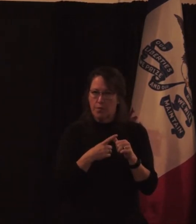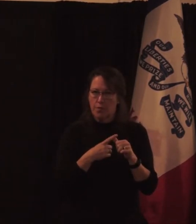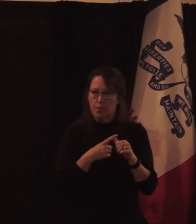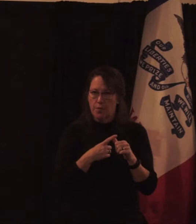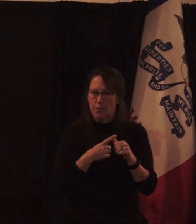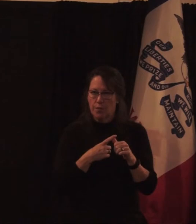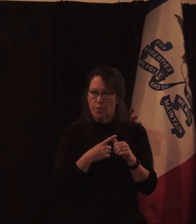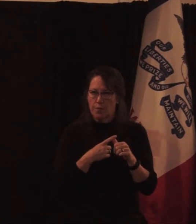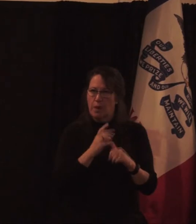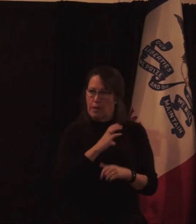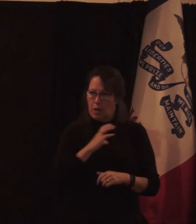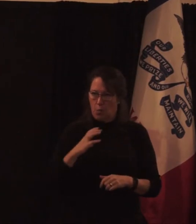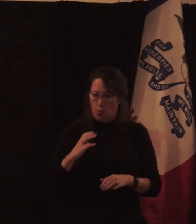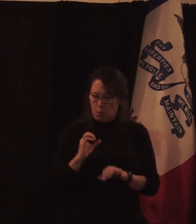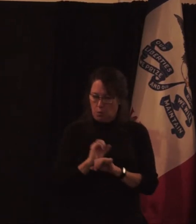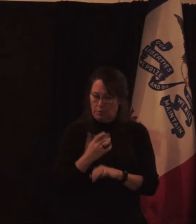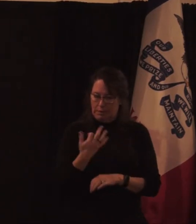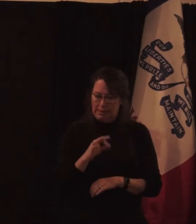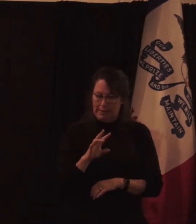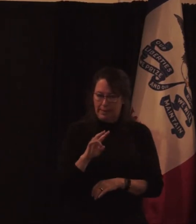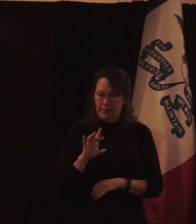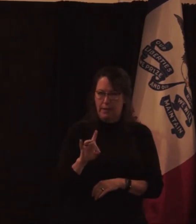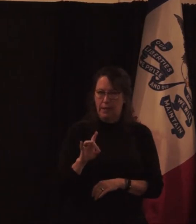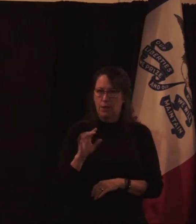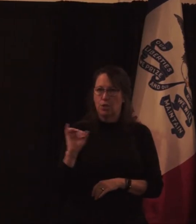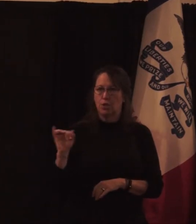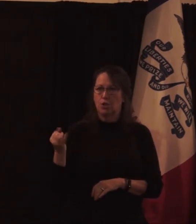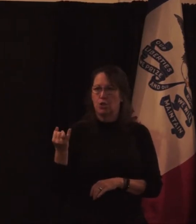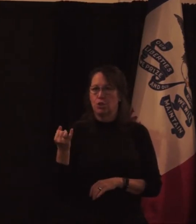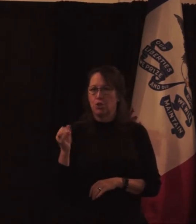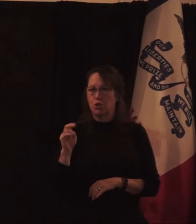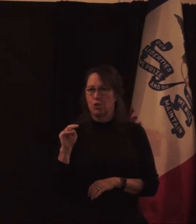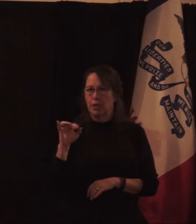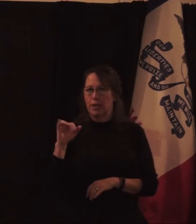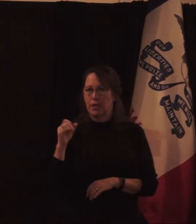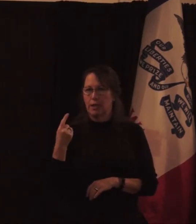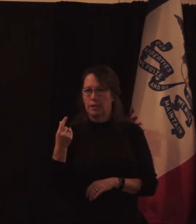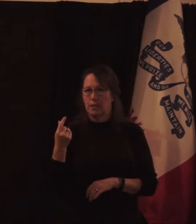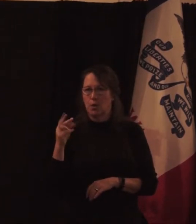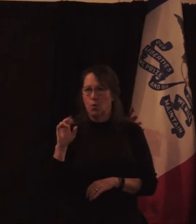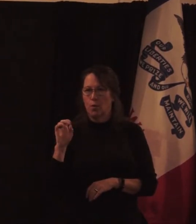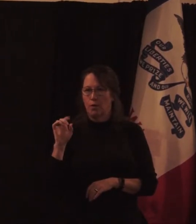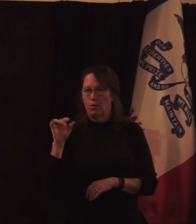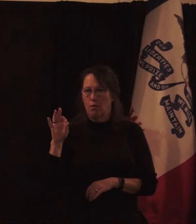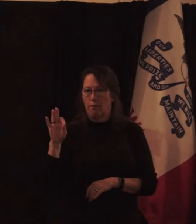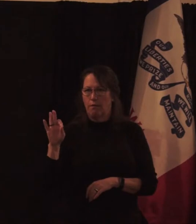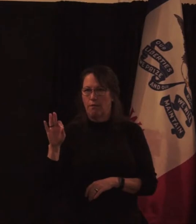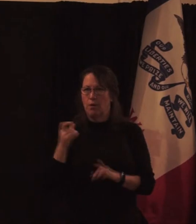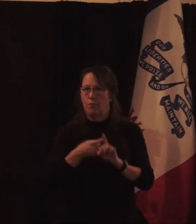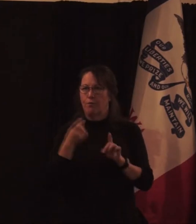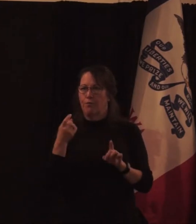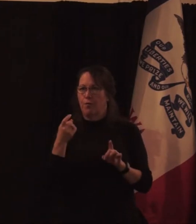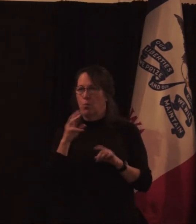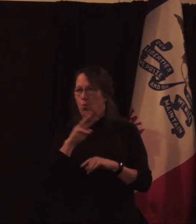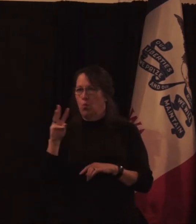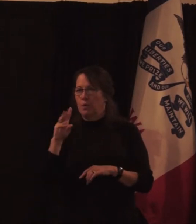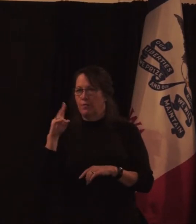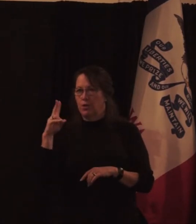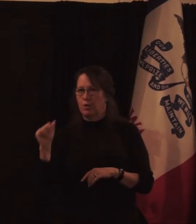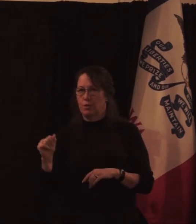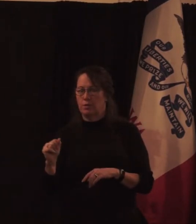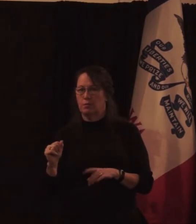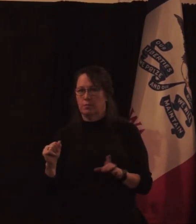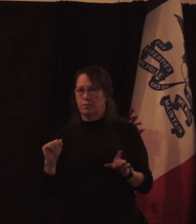When I was a congressman in 1978, Jennings Randolph was a senator from West Virginia, and Jennings Randolph